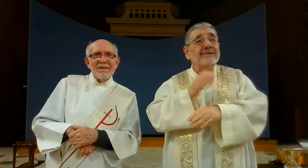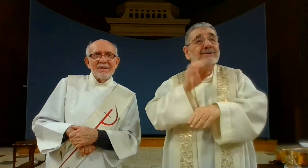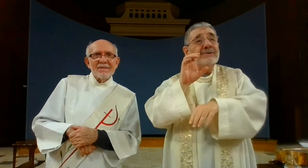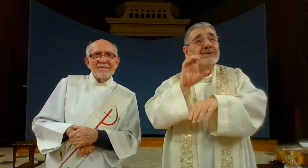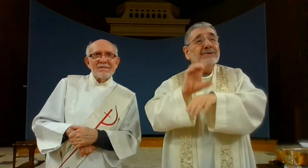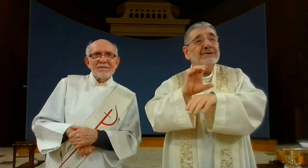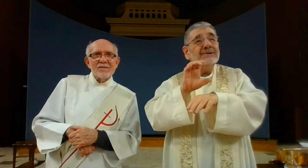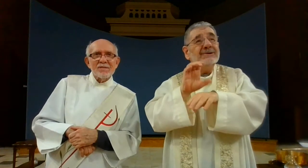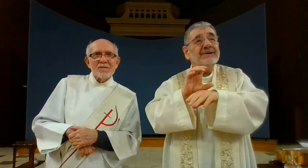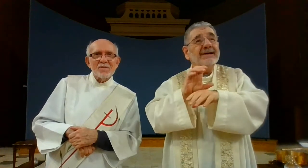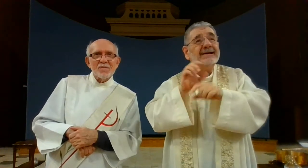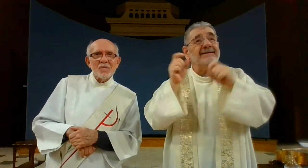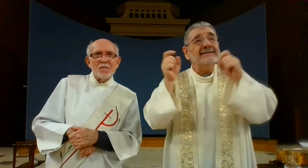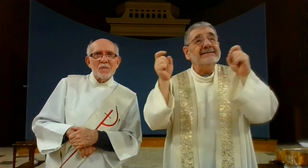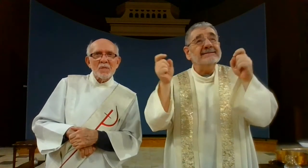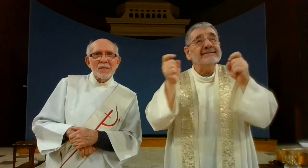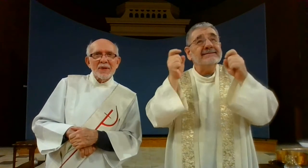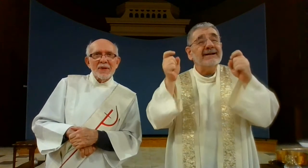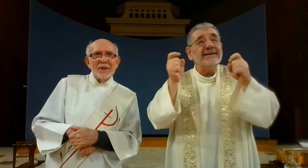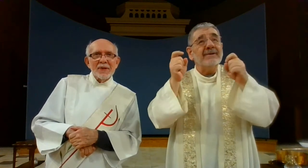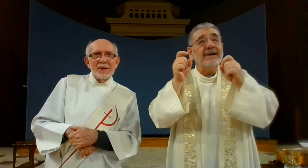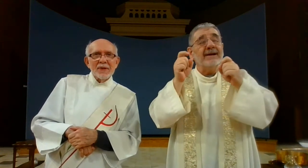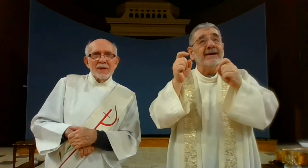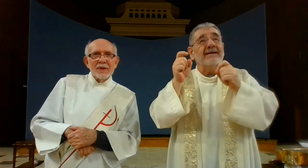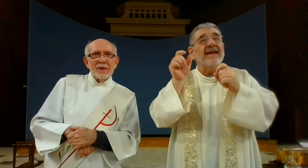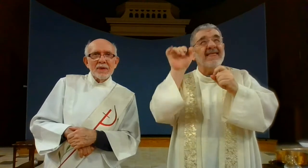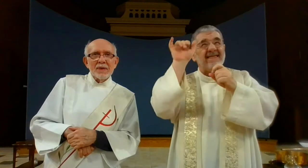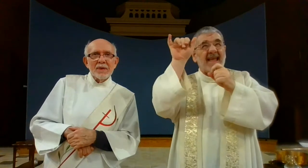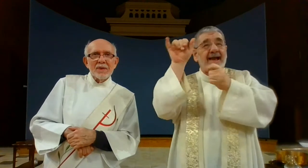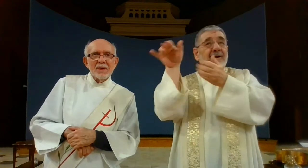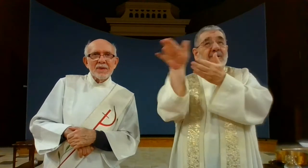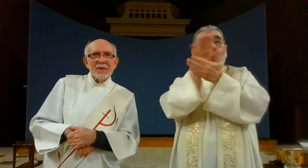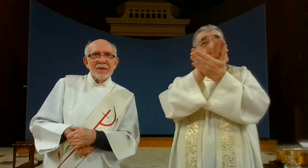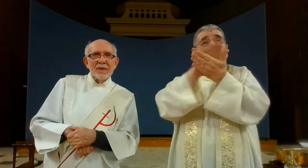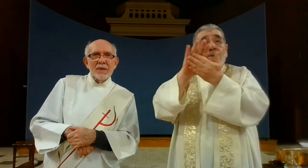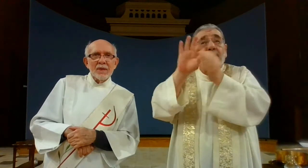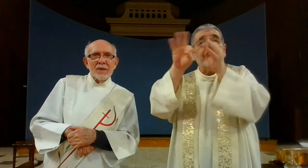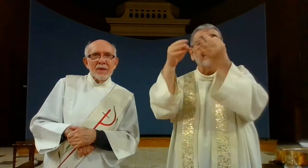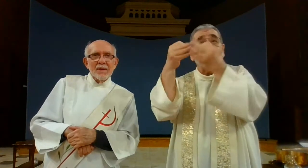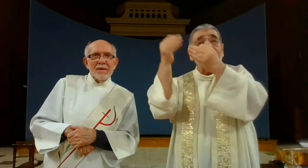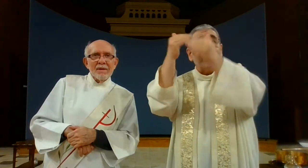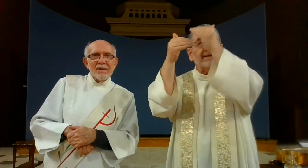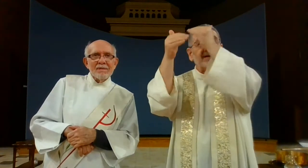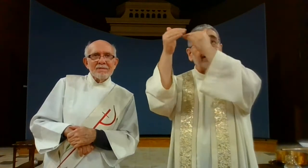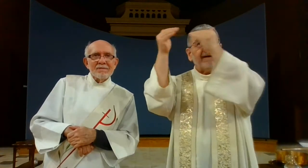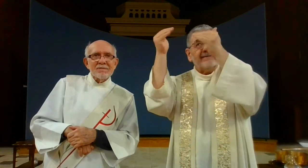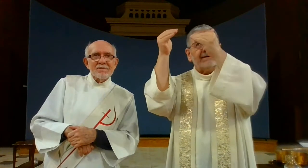First, for our church, celebrating the Holy Family in